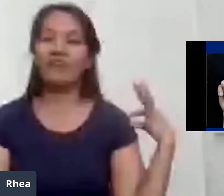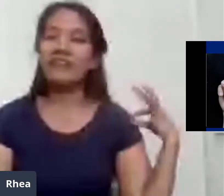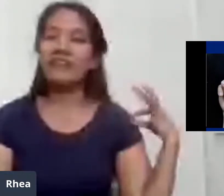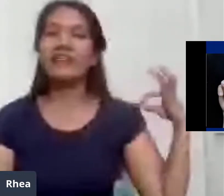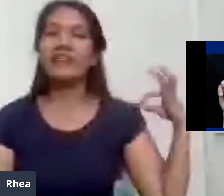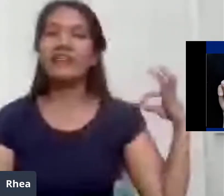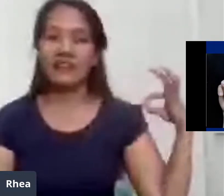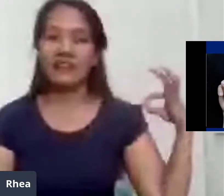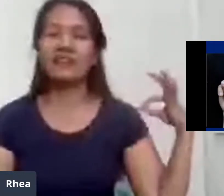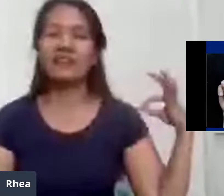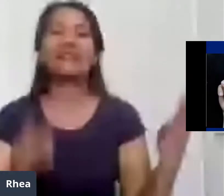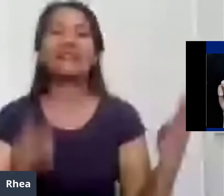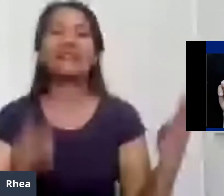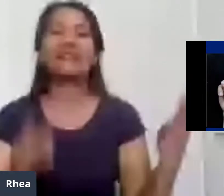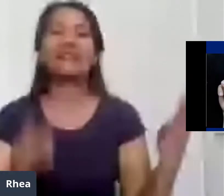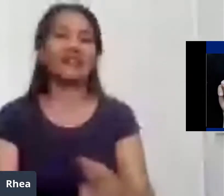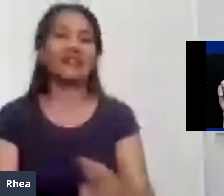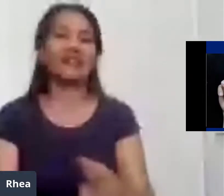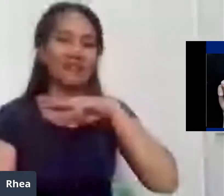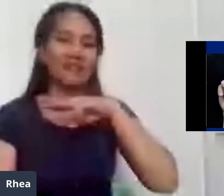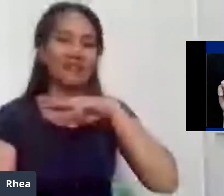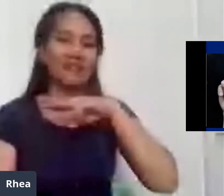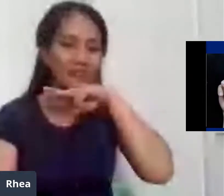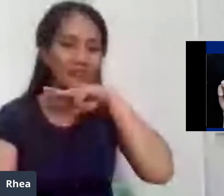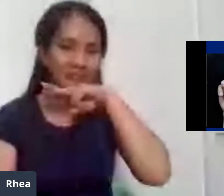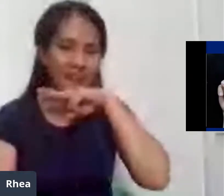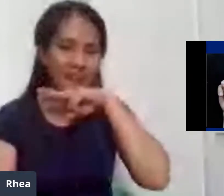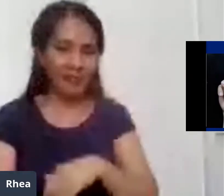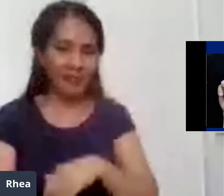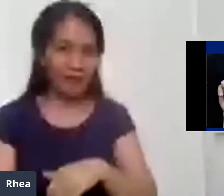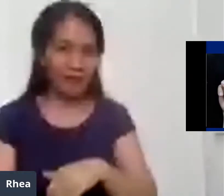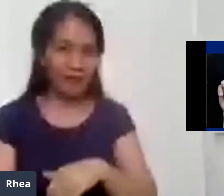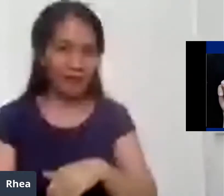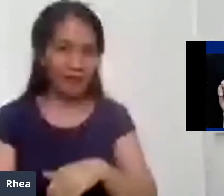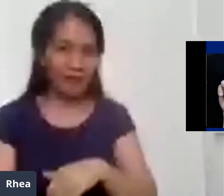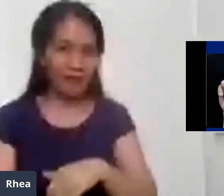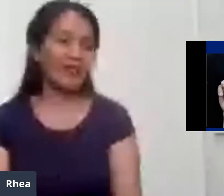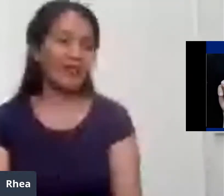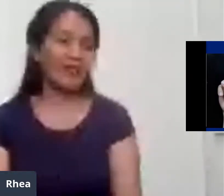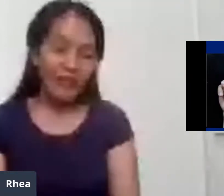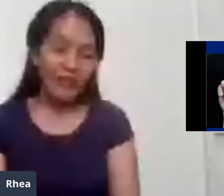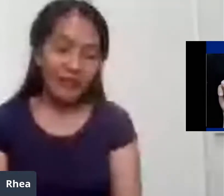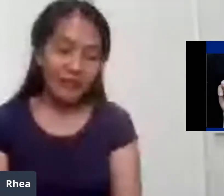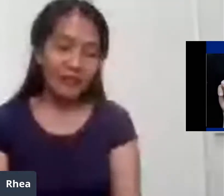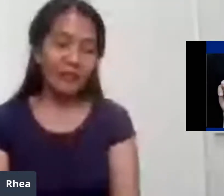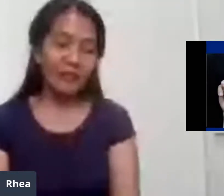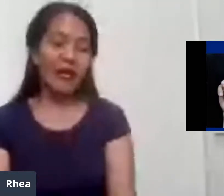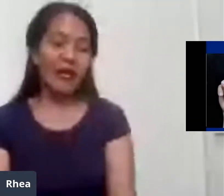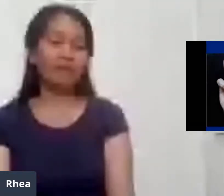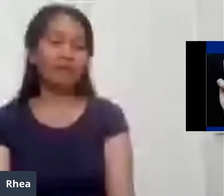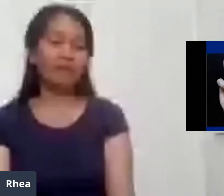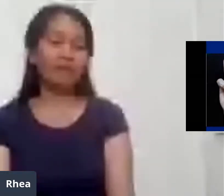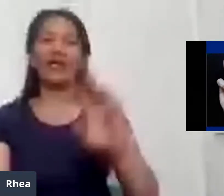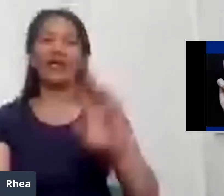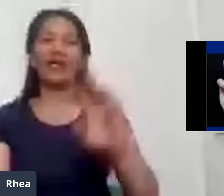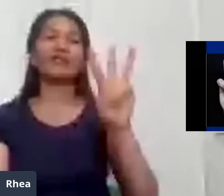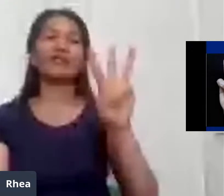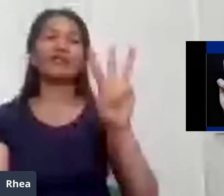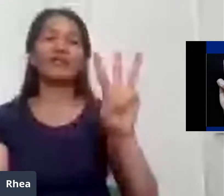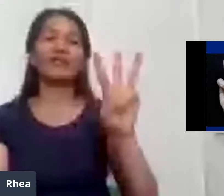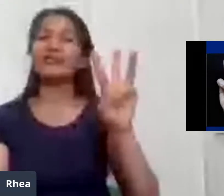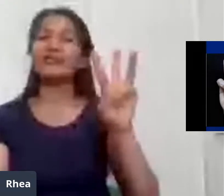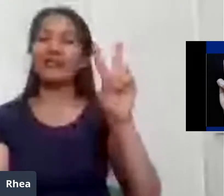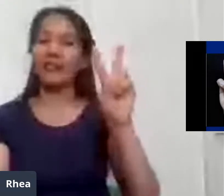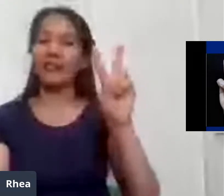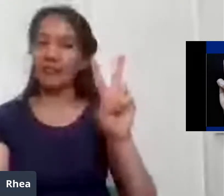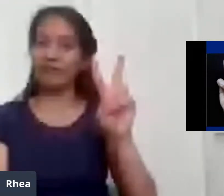us volunteer stopping the virus. Okay po? Next, we have W.